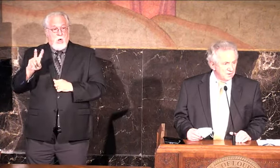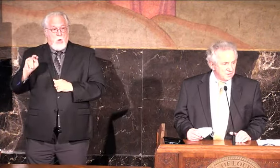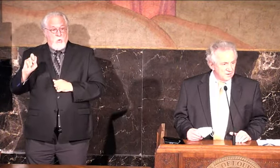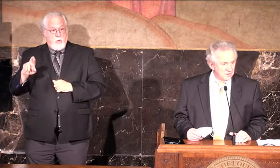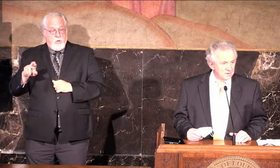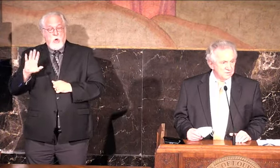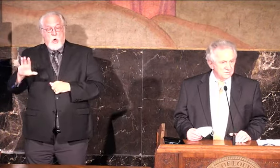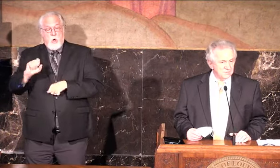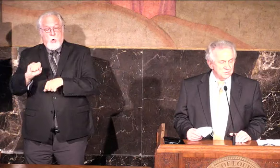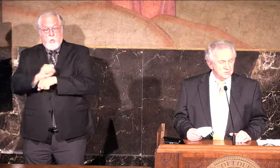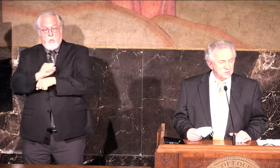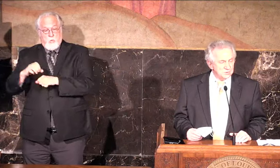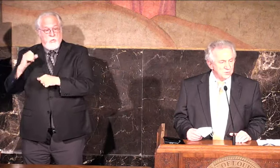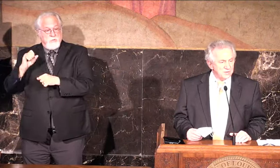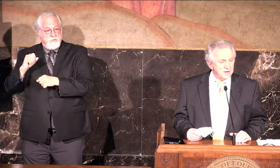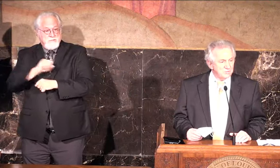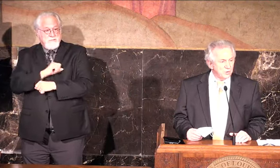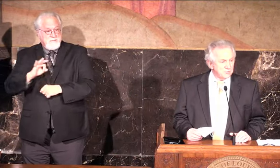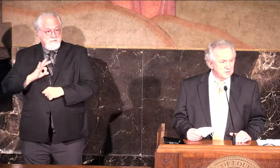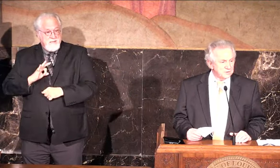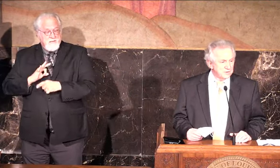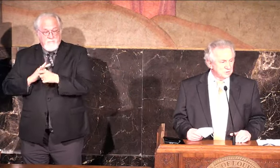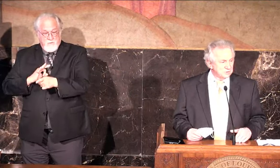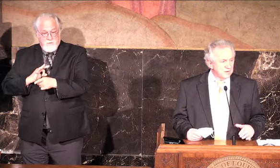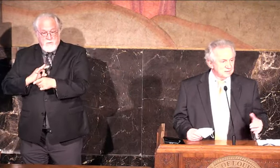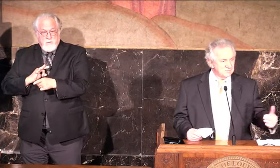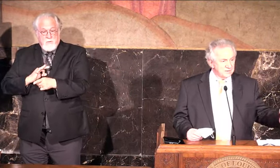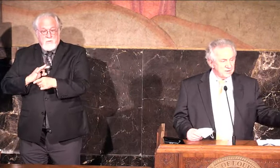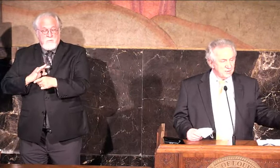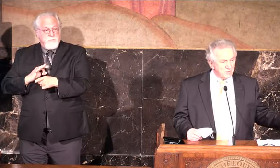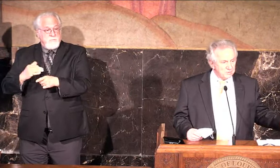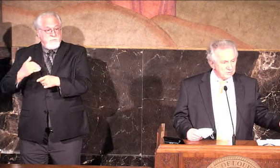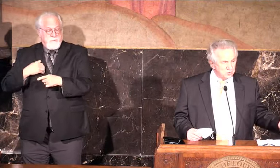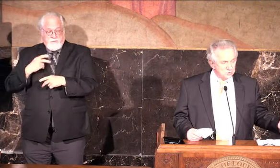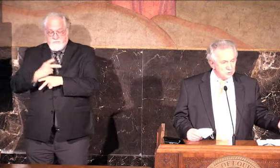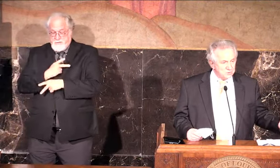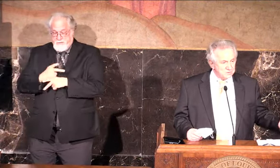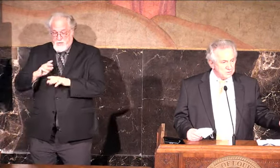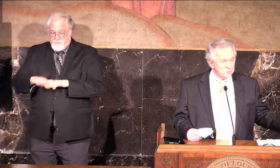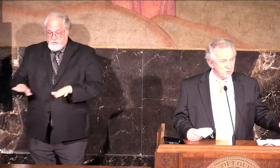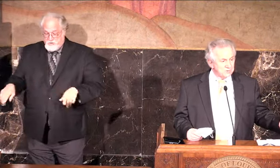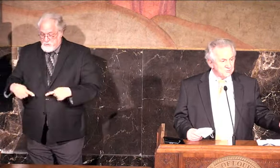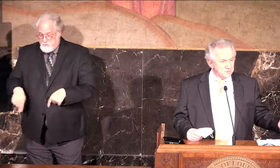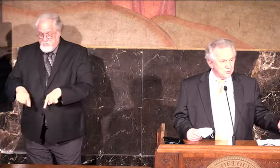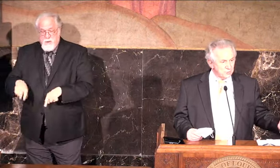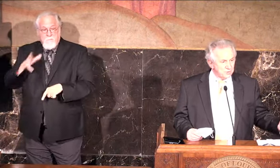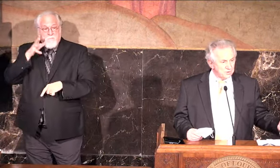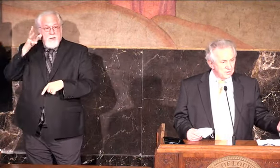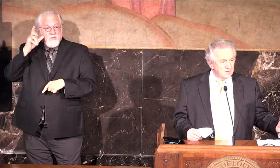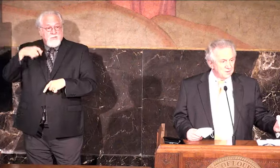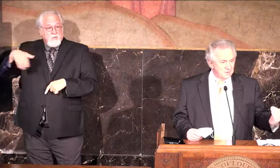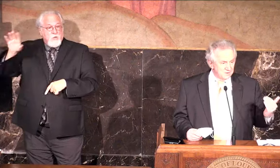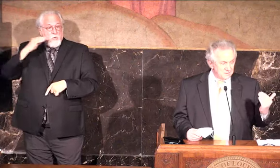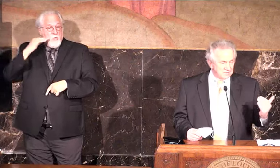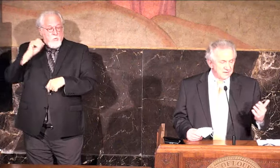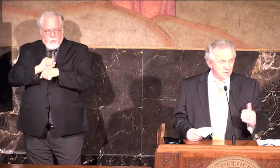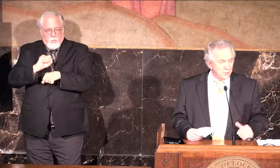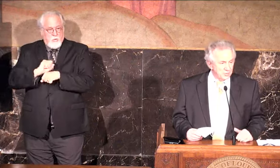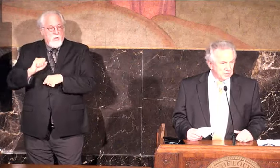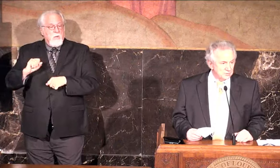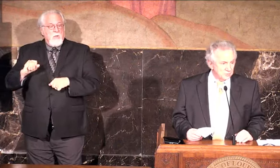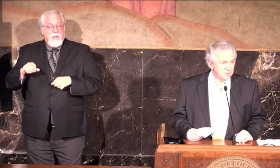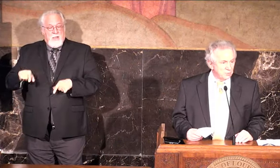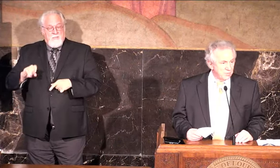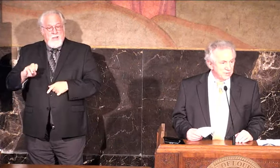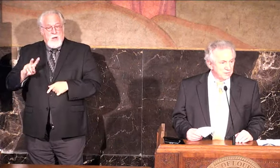workforce, that she doesn't know if they have COVID, and she's got the care of all these children that these parents have to go to work, that